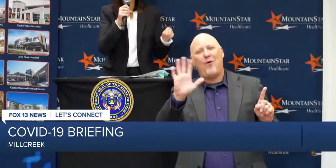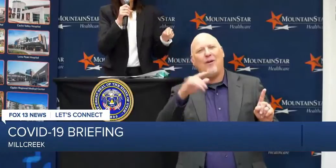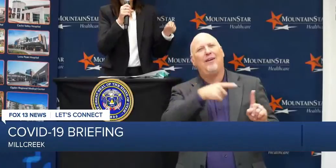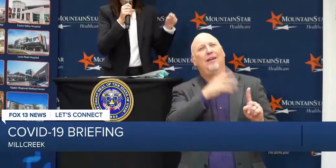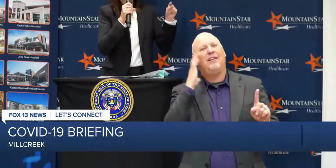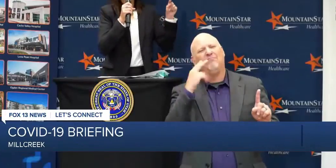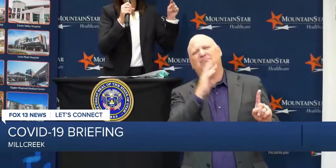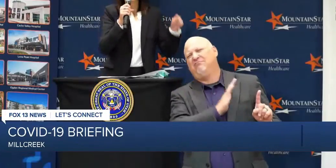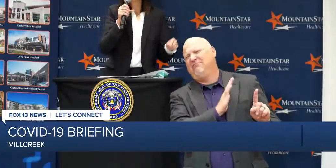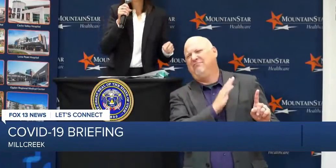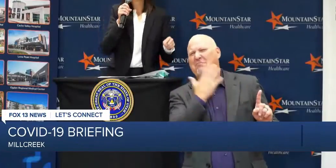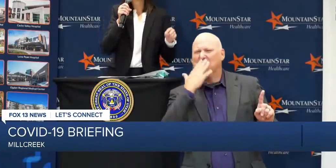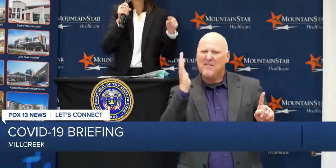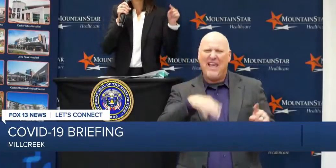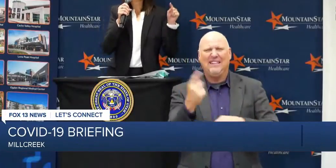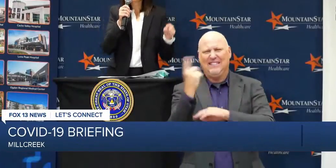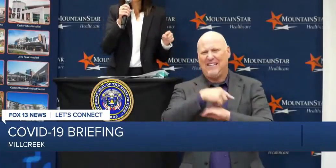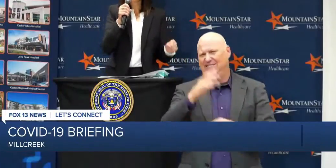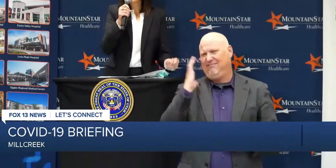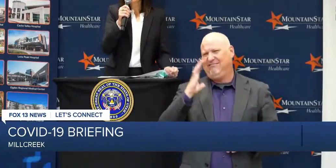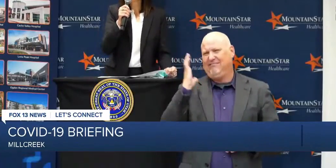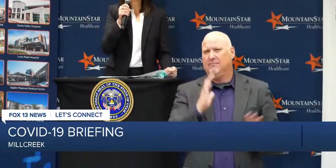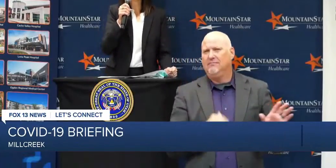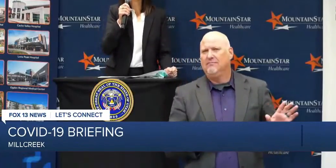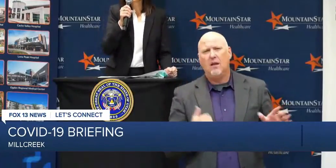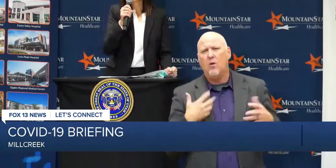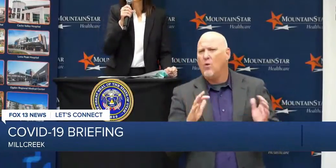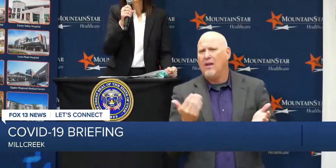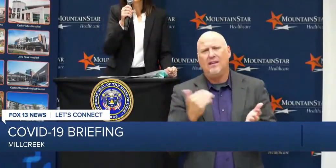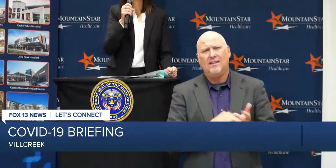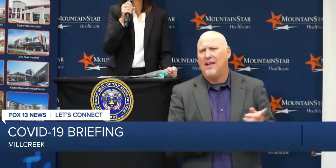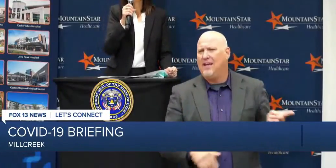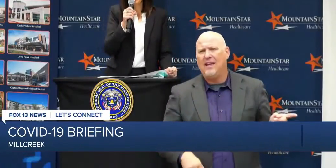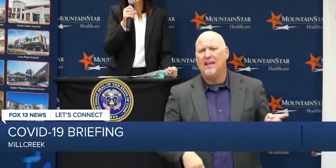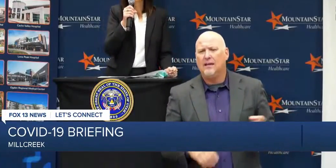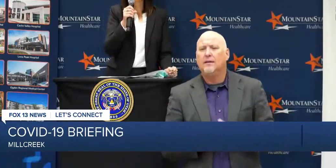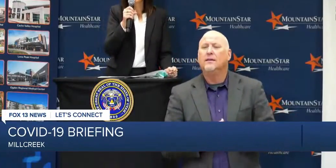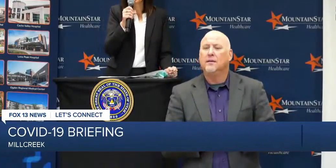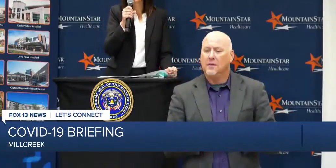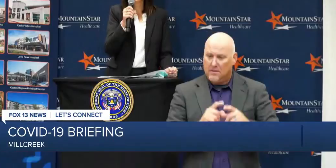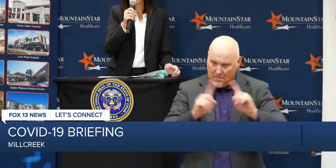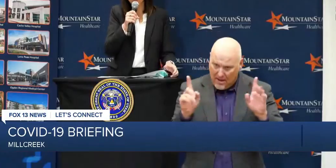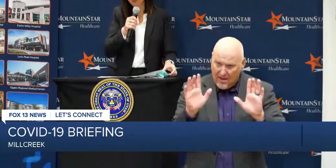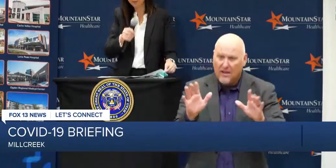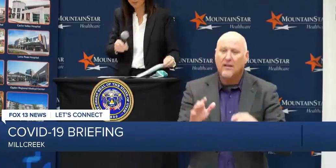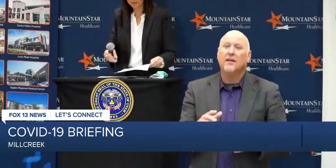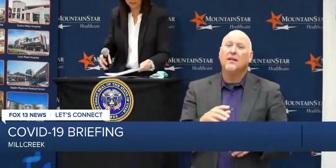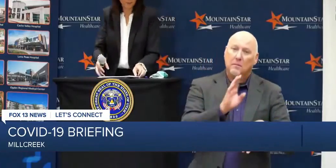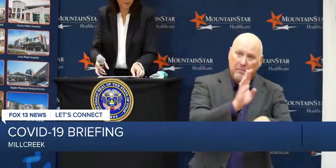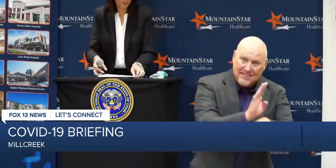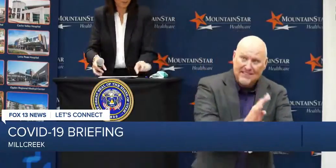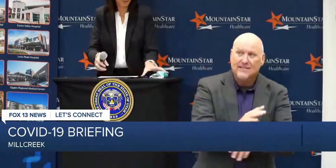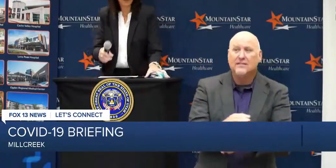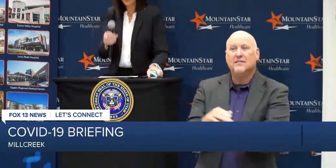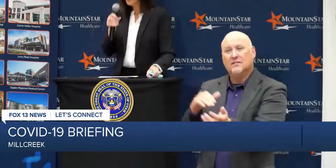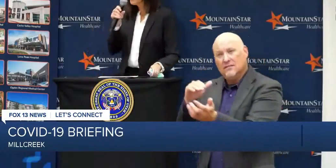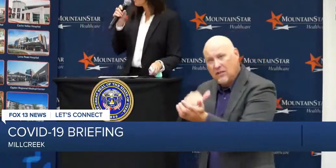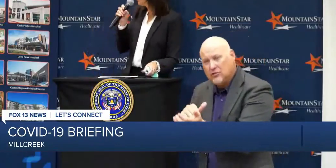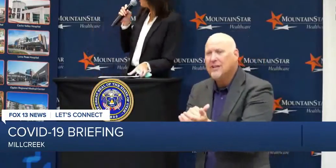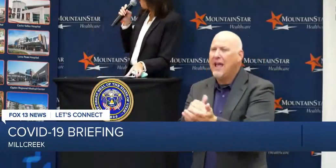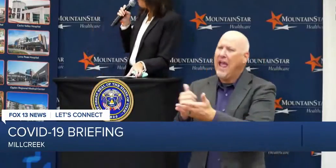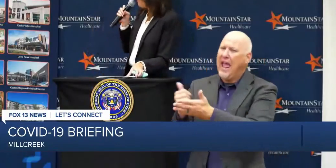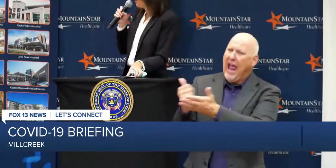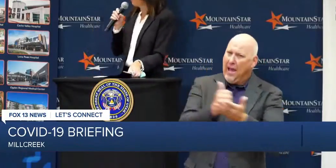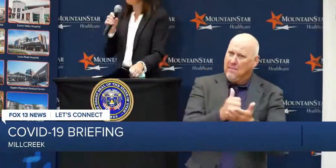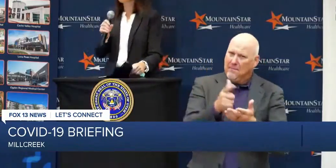But businesses, physicians, you can be part of the solution, and we're begging you to please do so. And